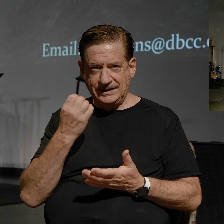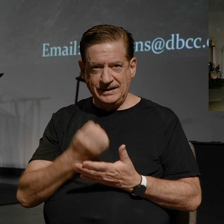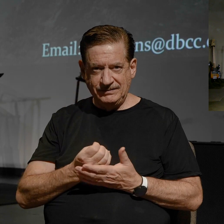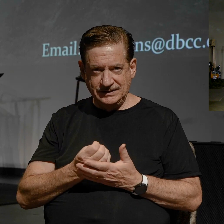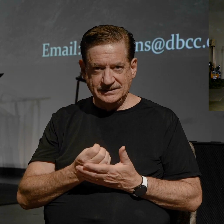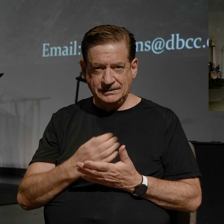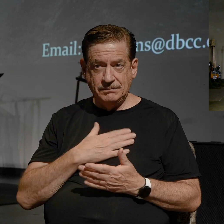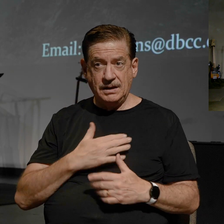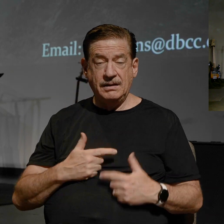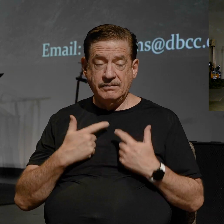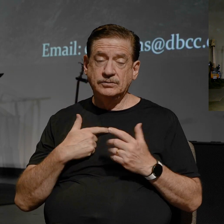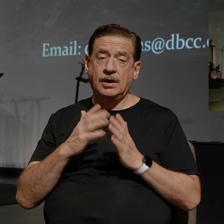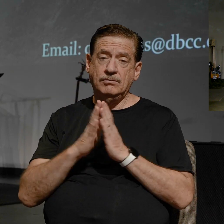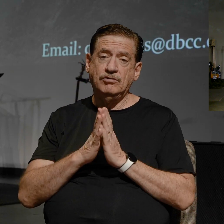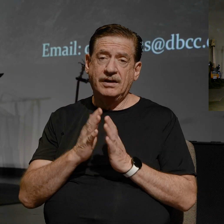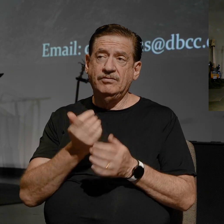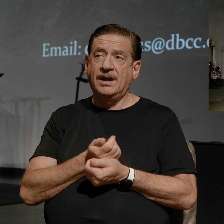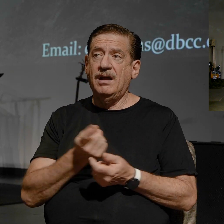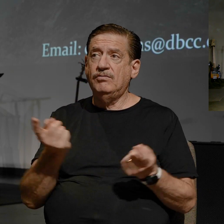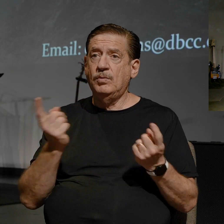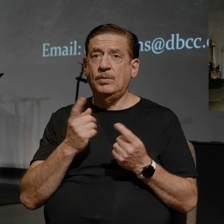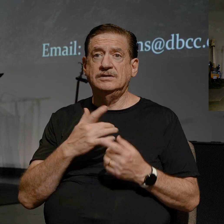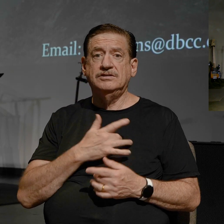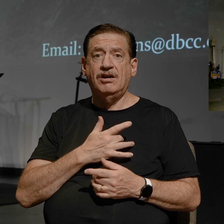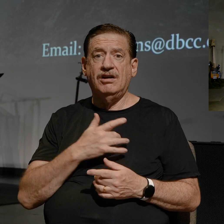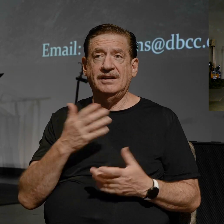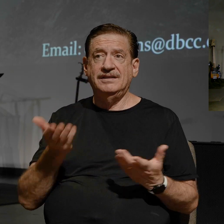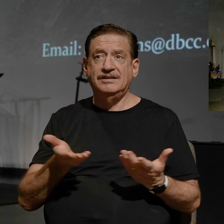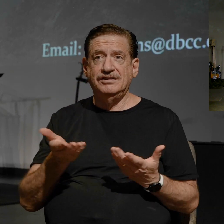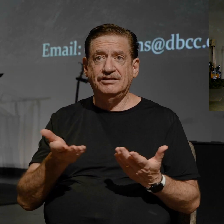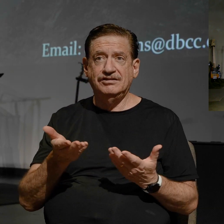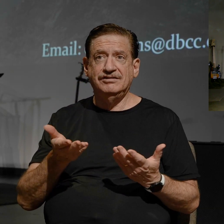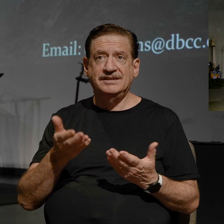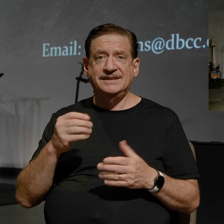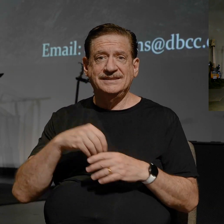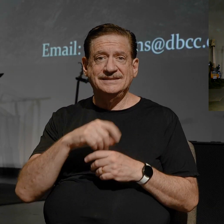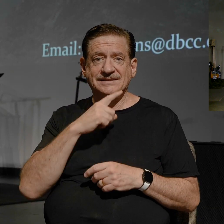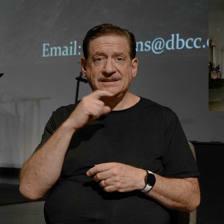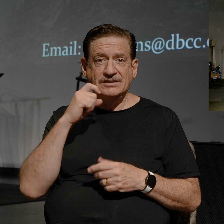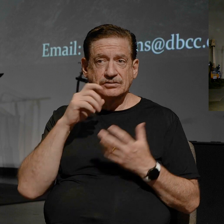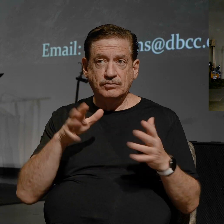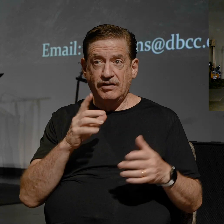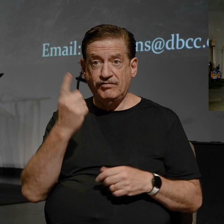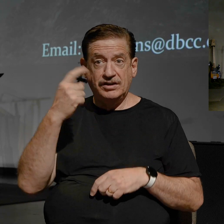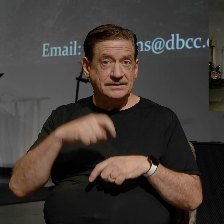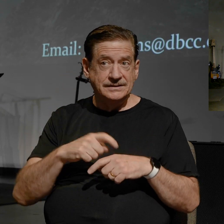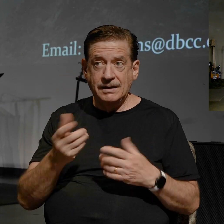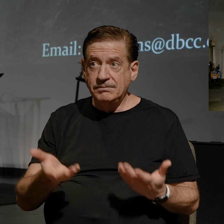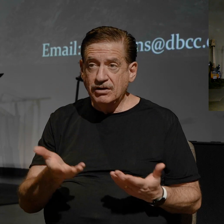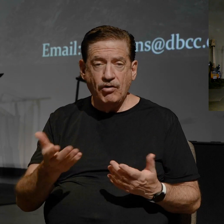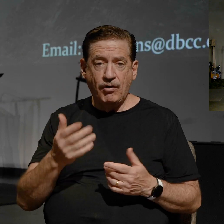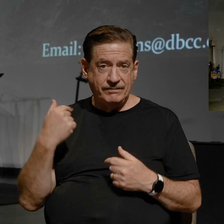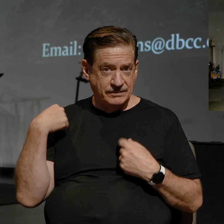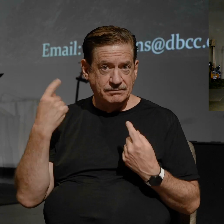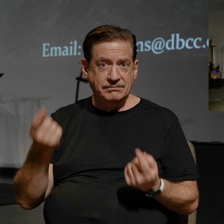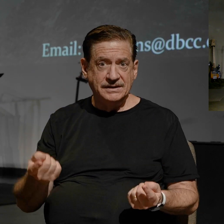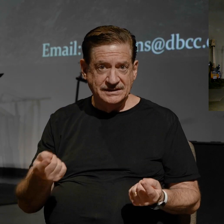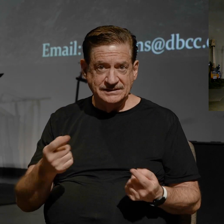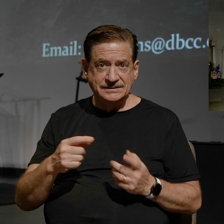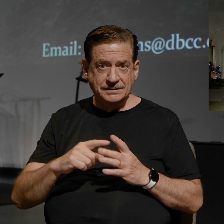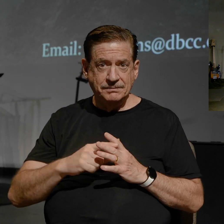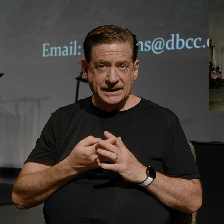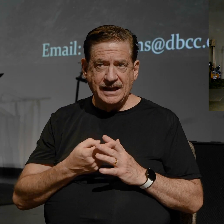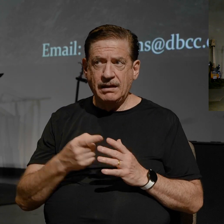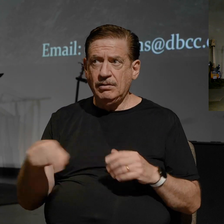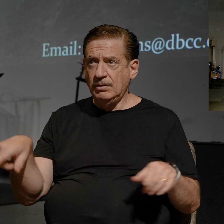so I pray for everyone who is part of Desert Breeze, whether it's one of their first times here or they've been here since it began,